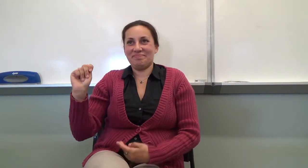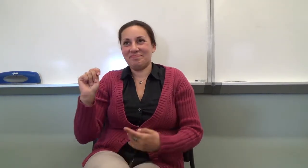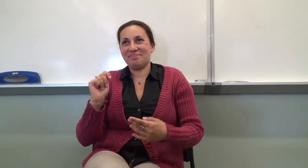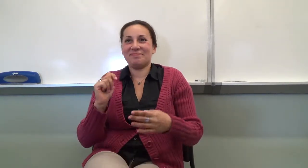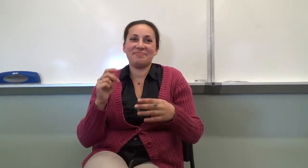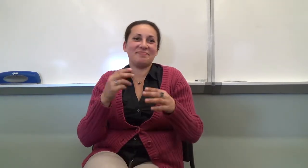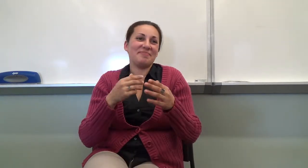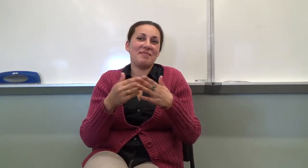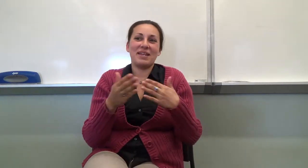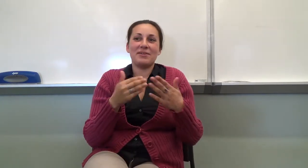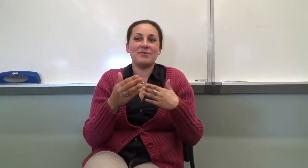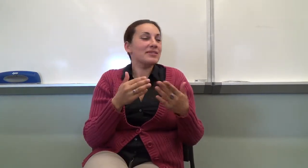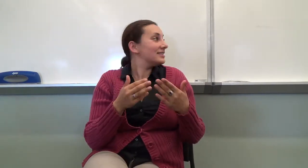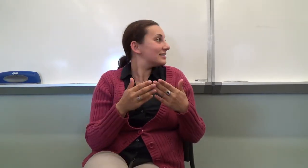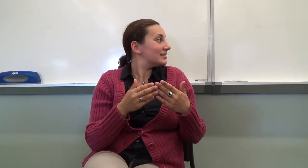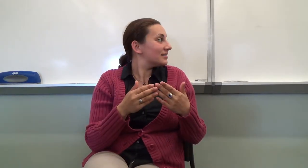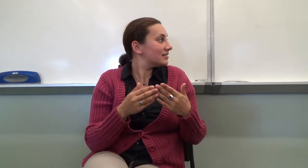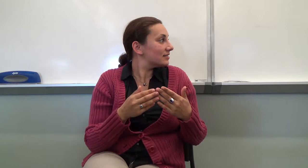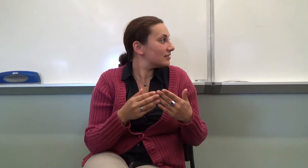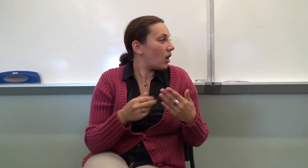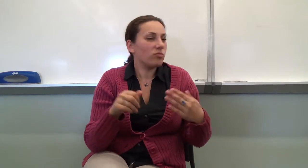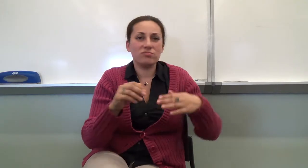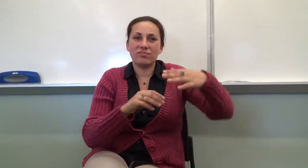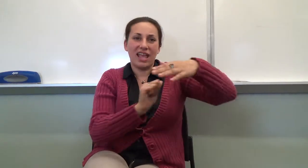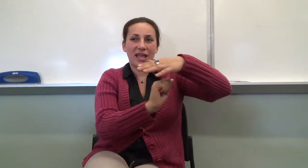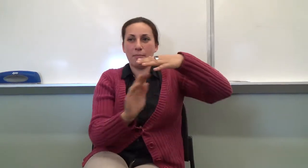like that. Or BA, that's fine too.